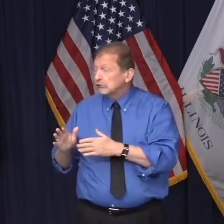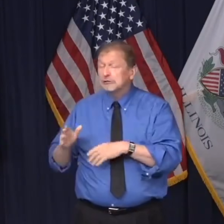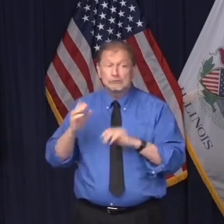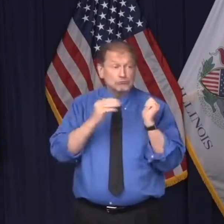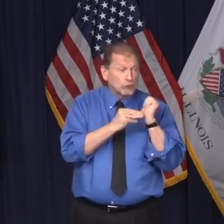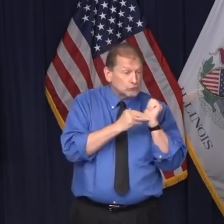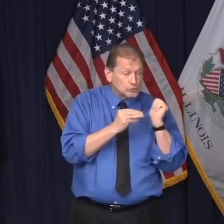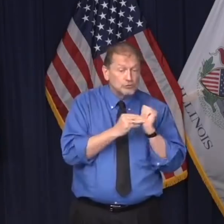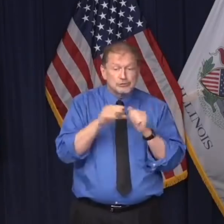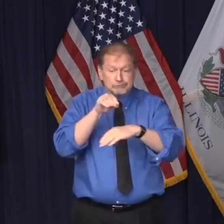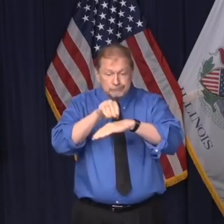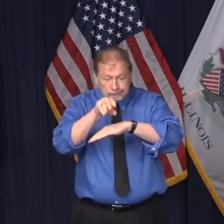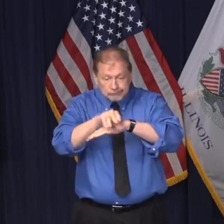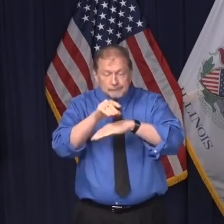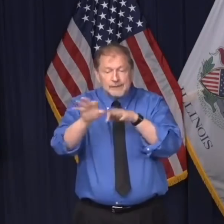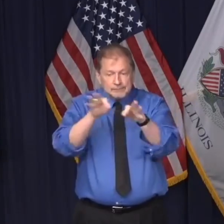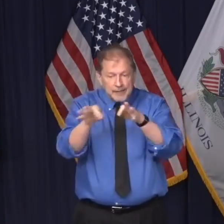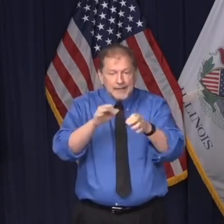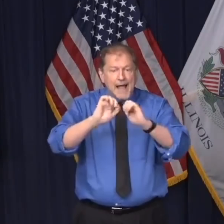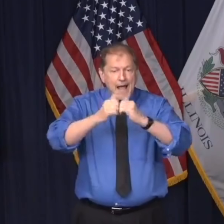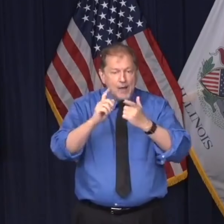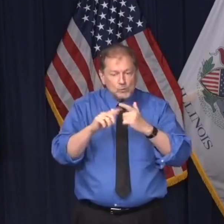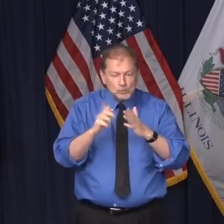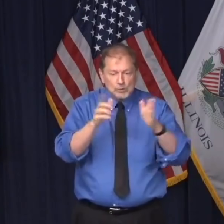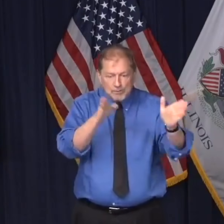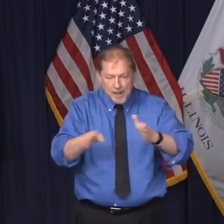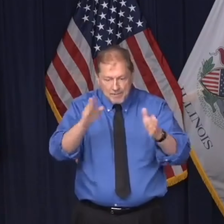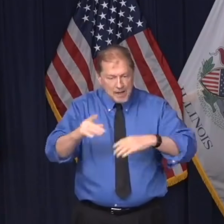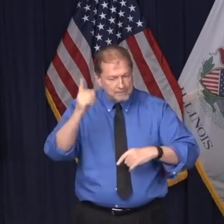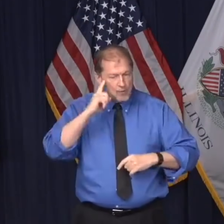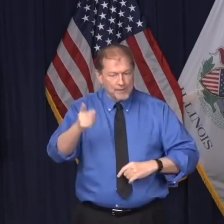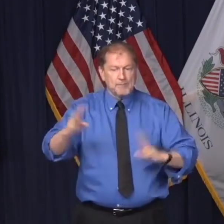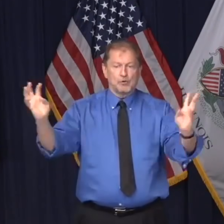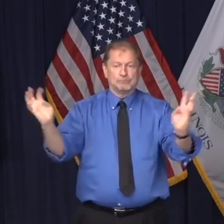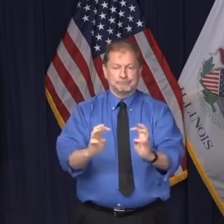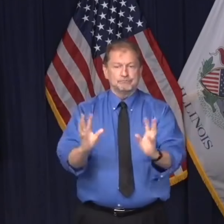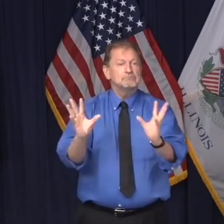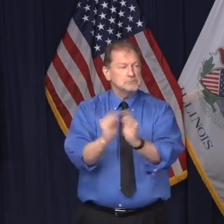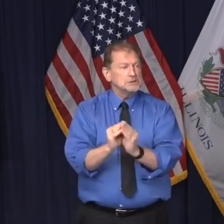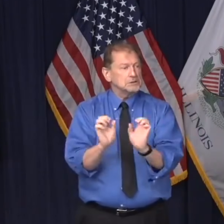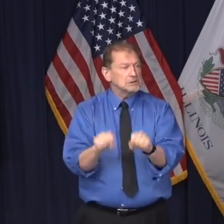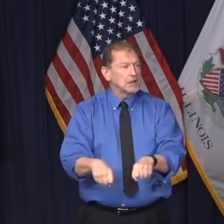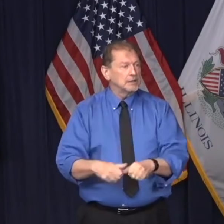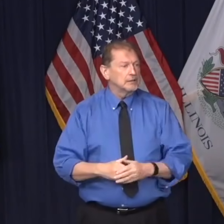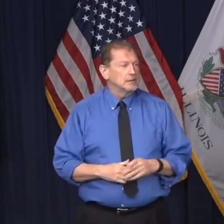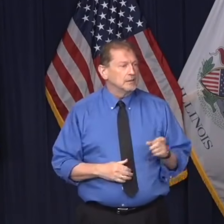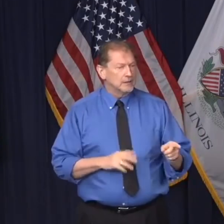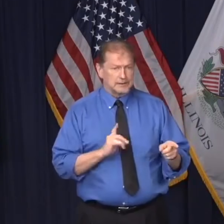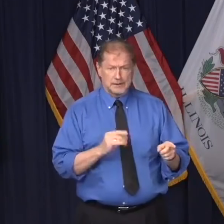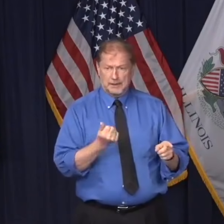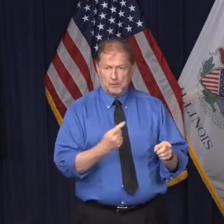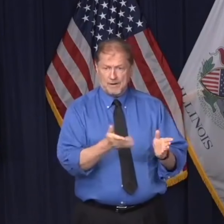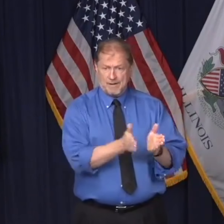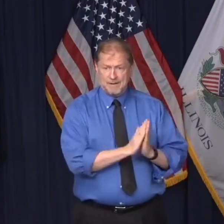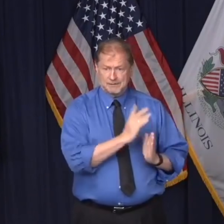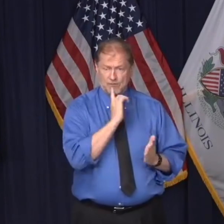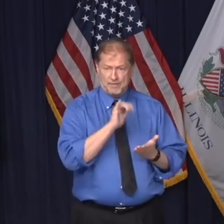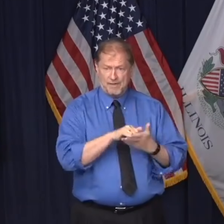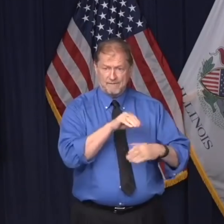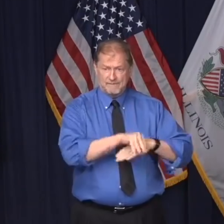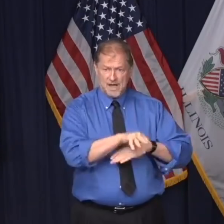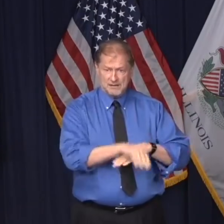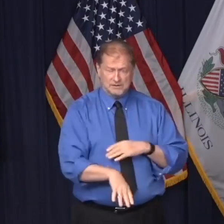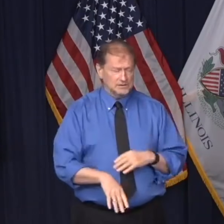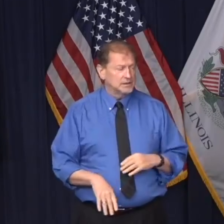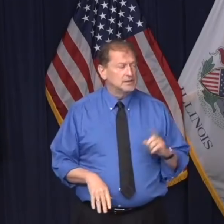state who would know how to design a plan for them to meet. Has anyone asked for that guidance? Yeah, the